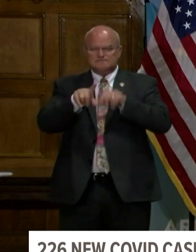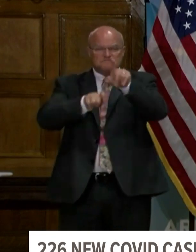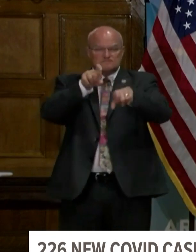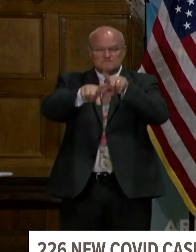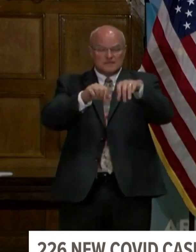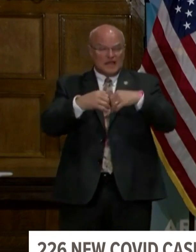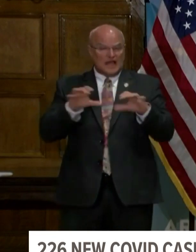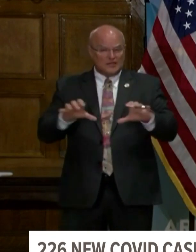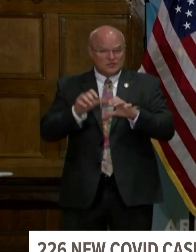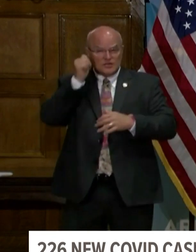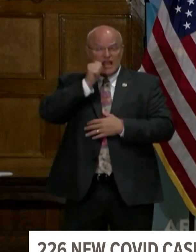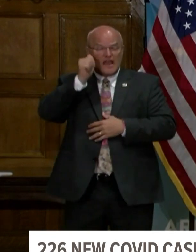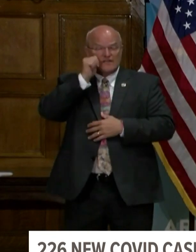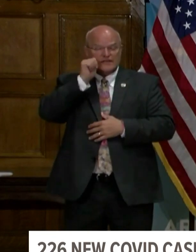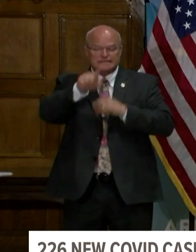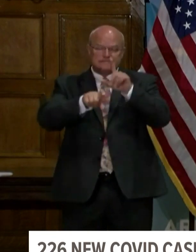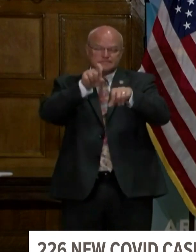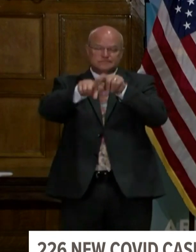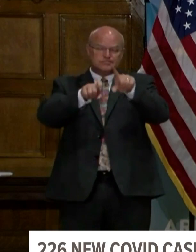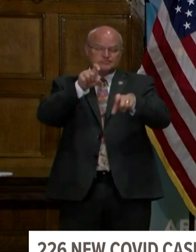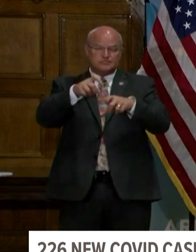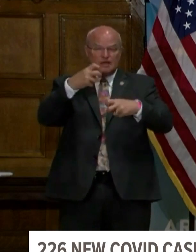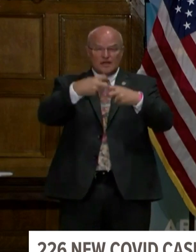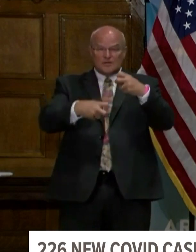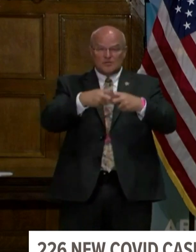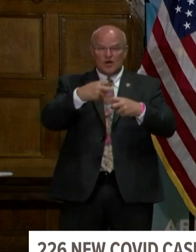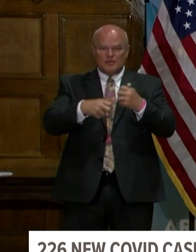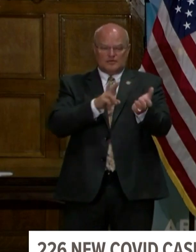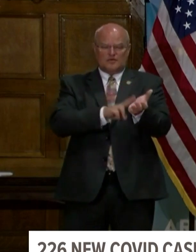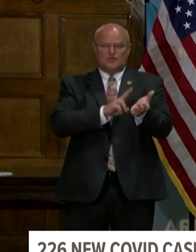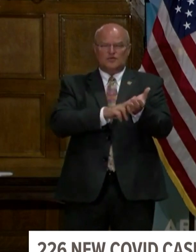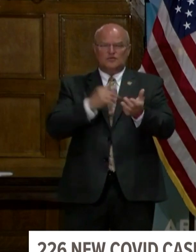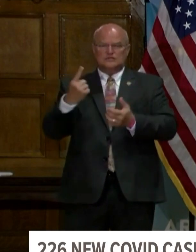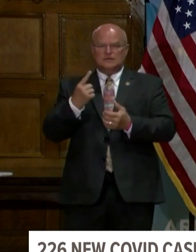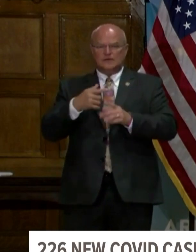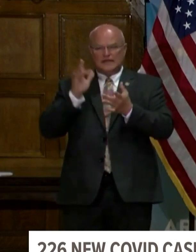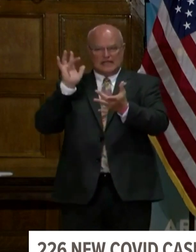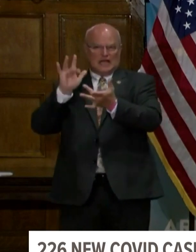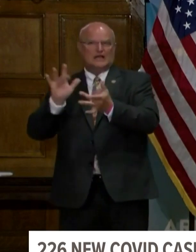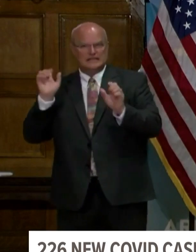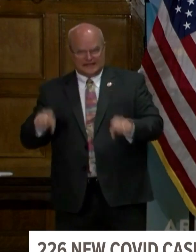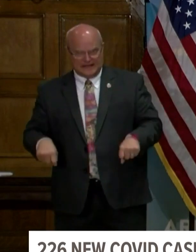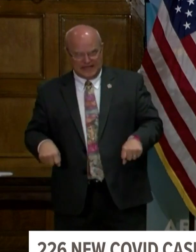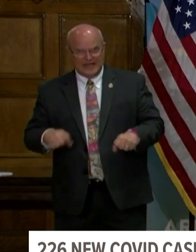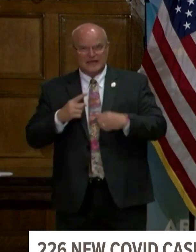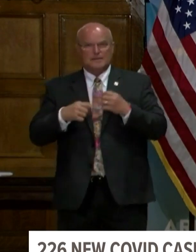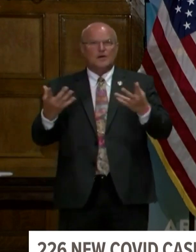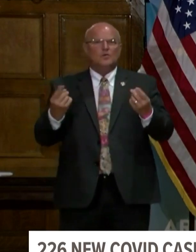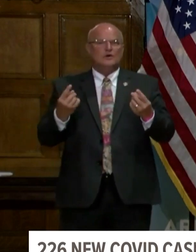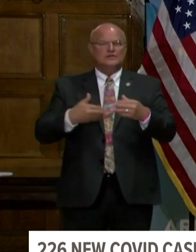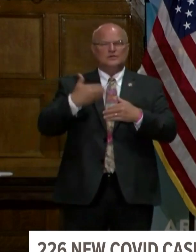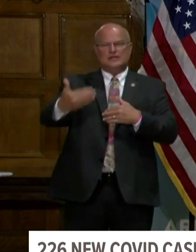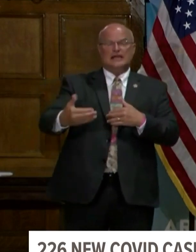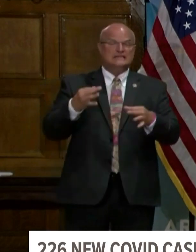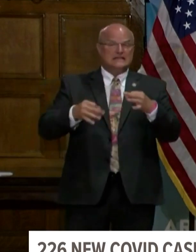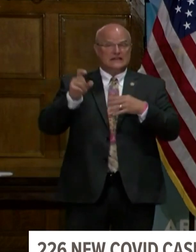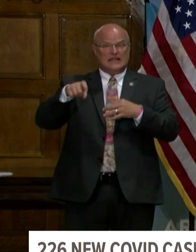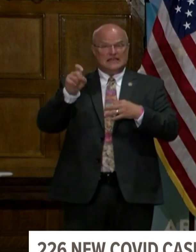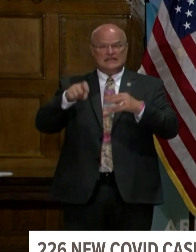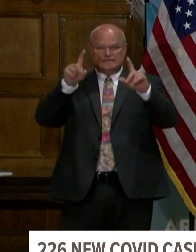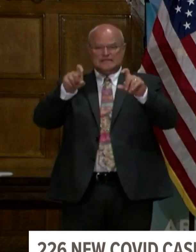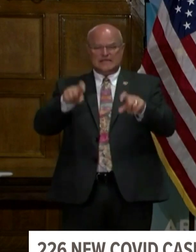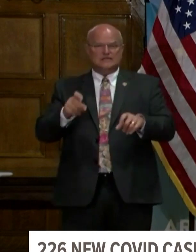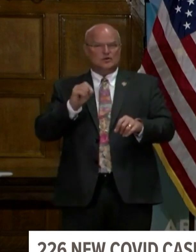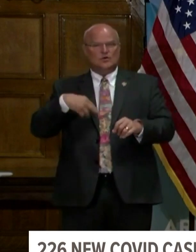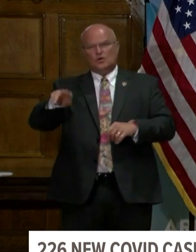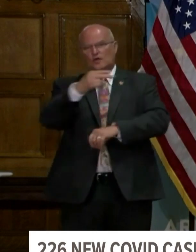day. And then if there's a problem, they have a nurse or someone they can contact about what to do next if they need to get